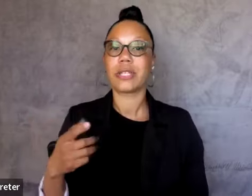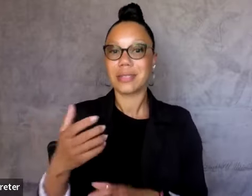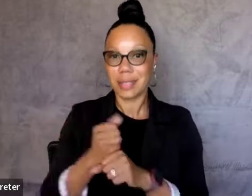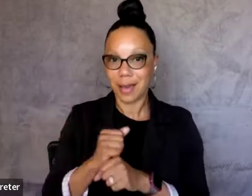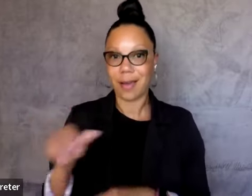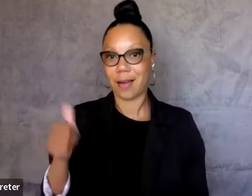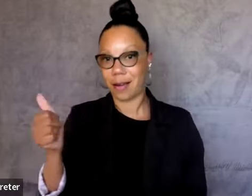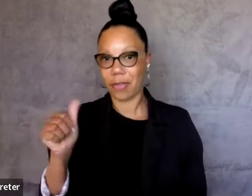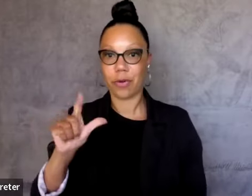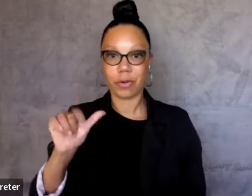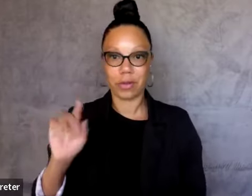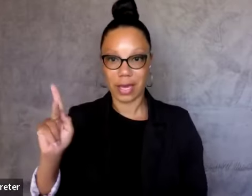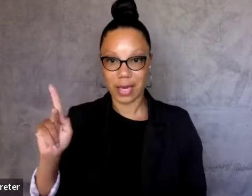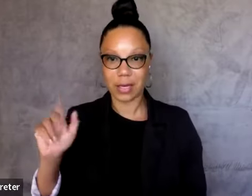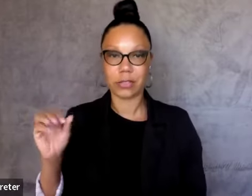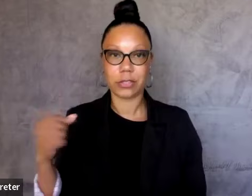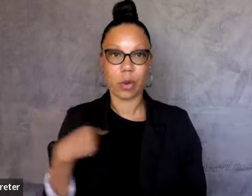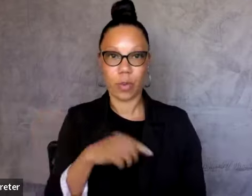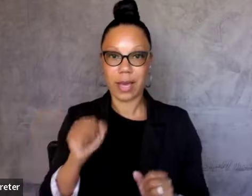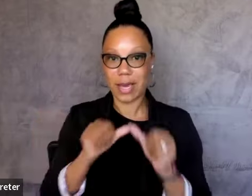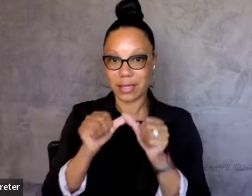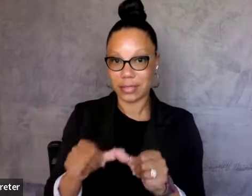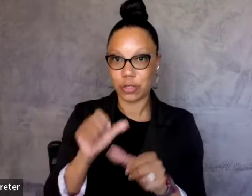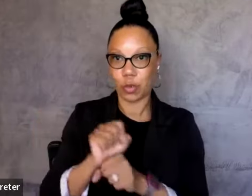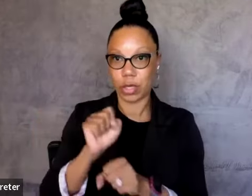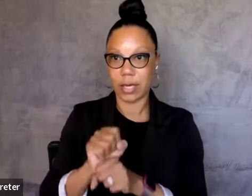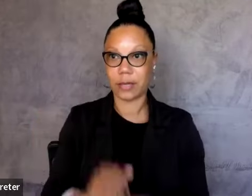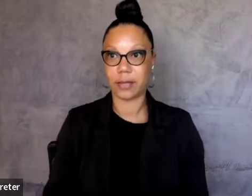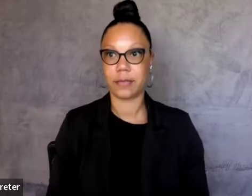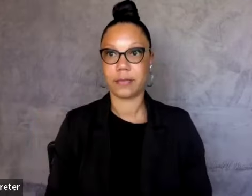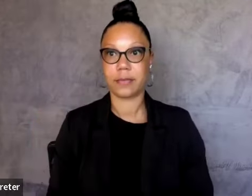link so that we can continue working.